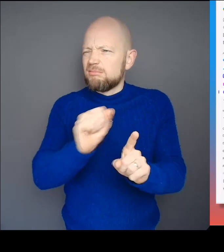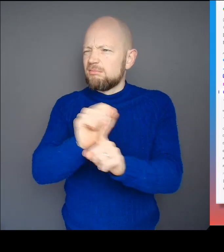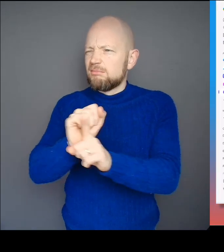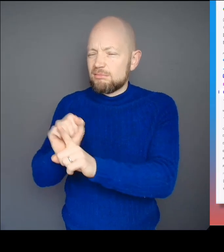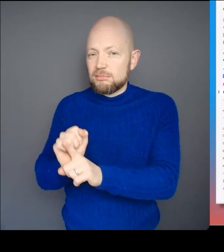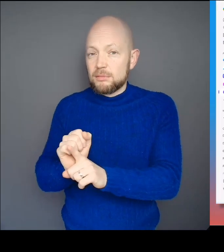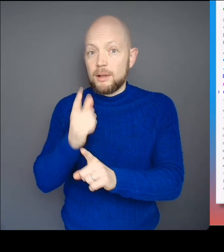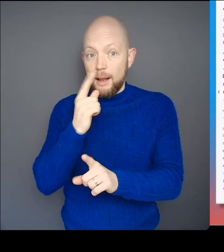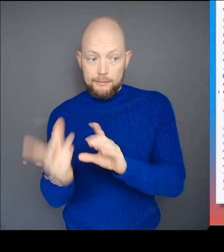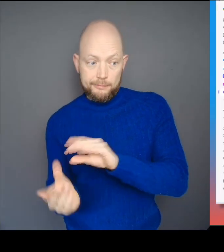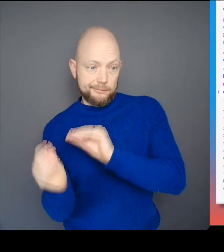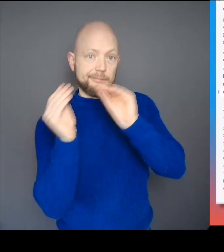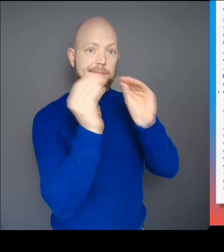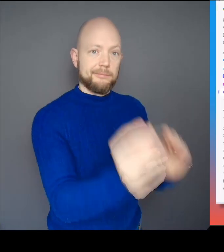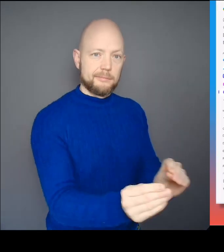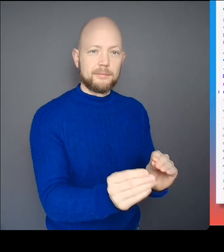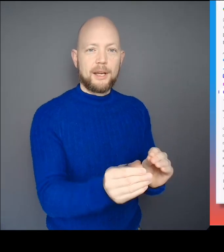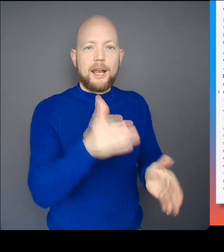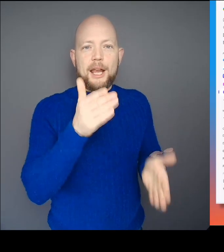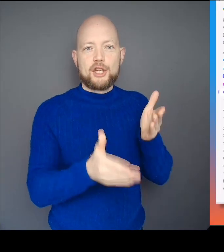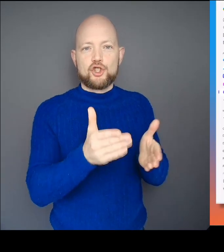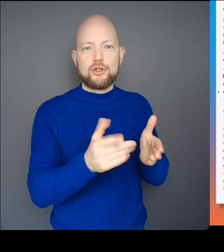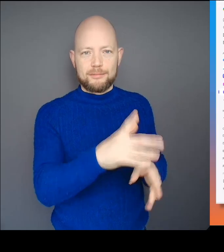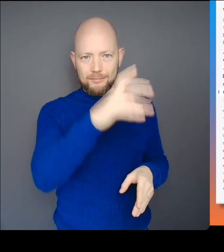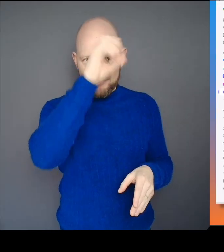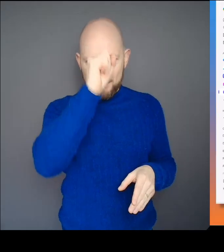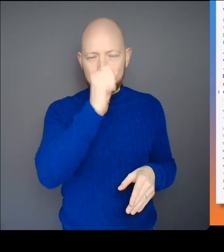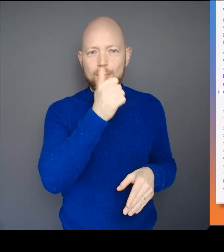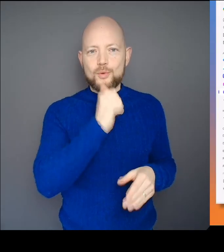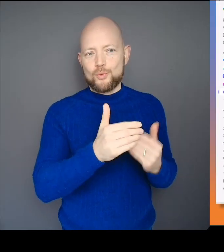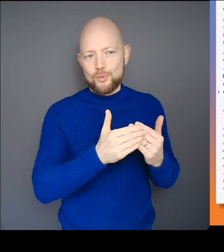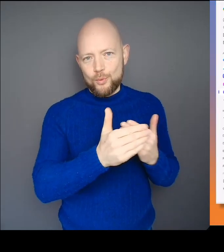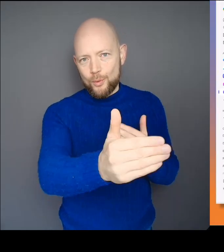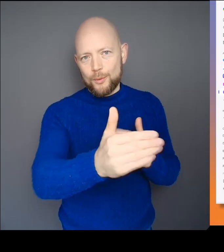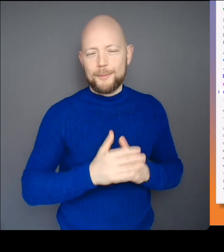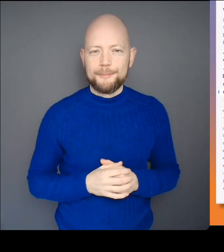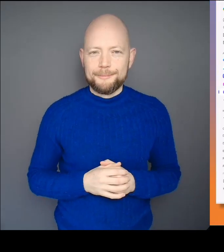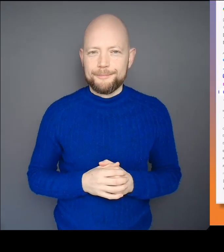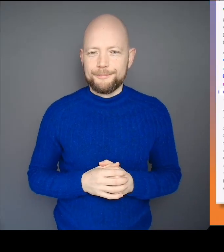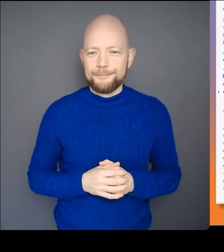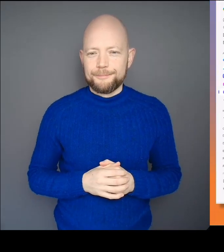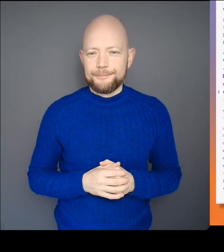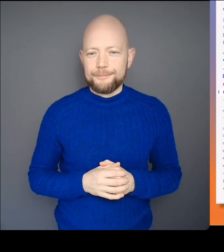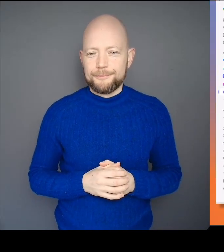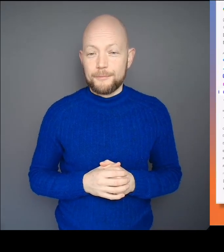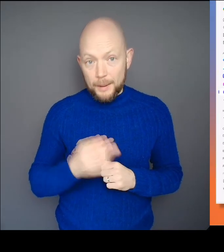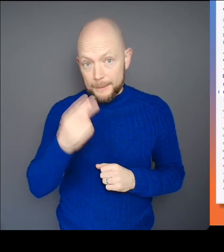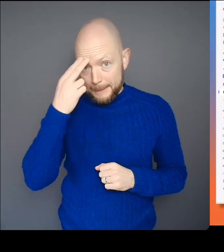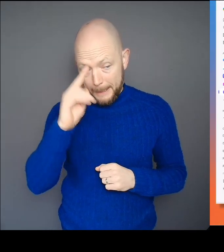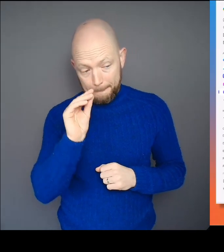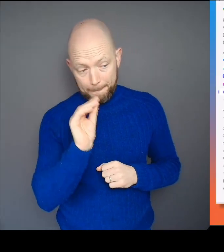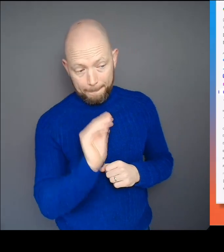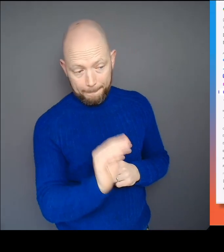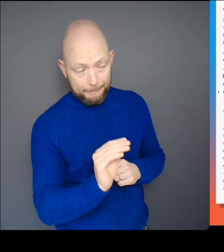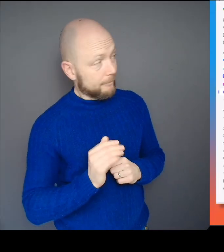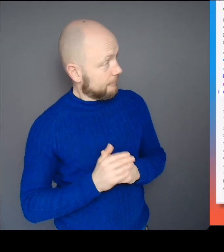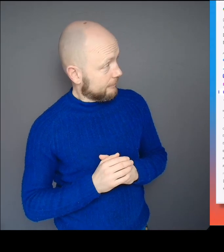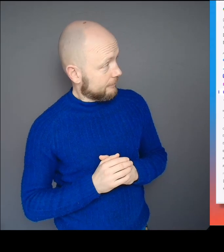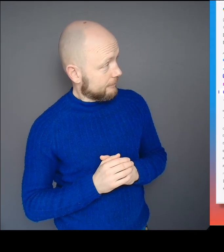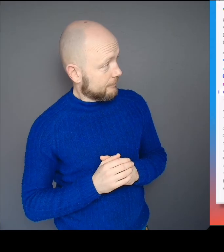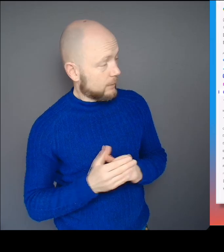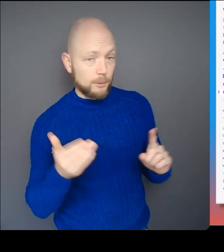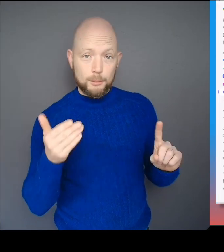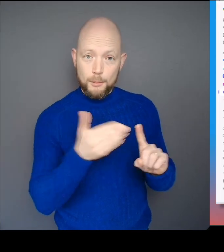refine it, all of those kinds of things. Then an agent is one way that you can do that. So here we go. We now have a